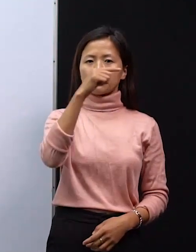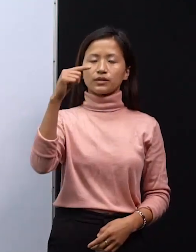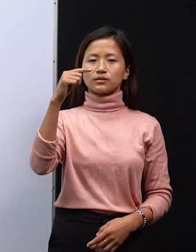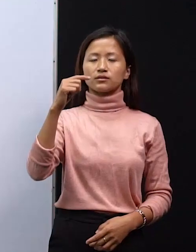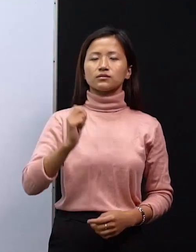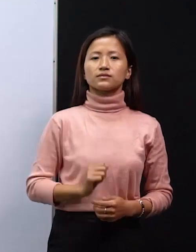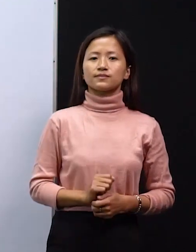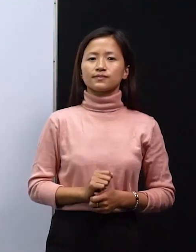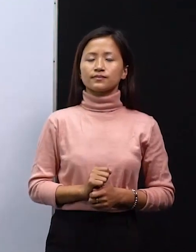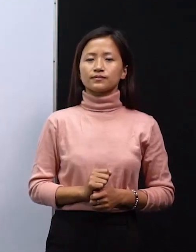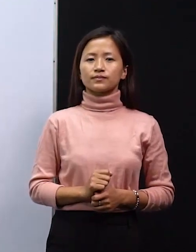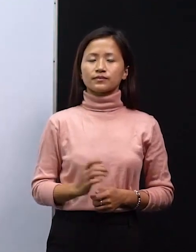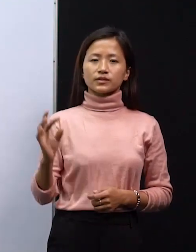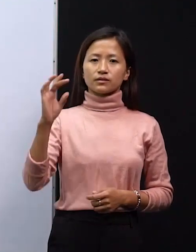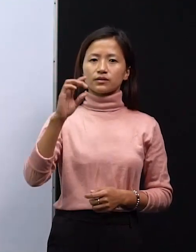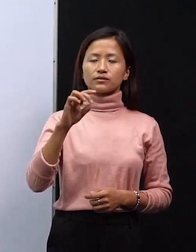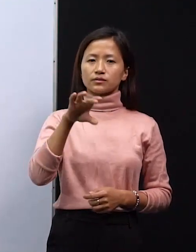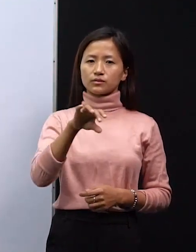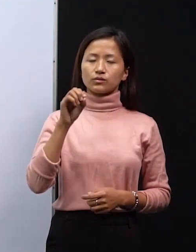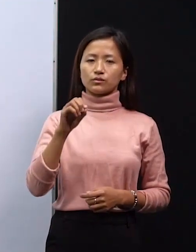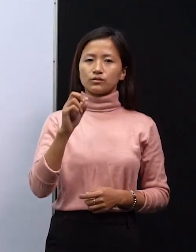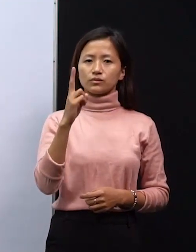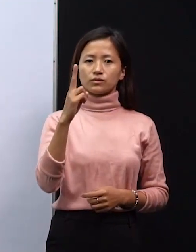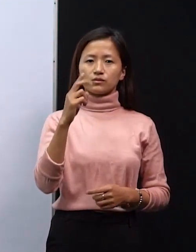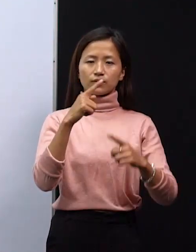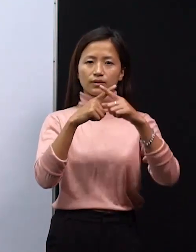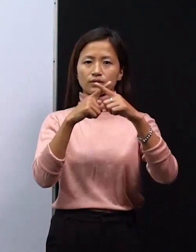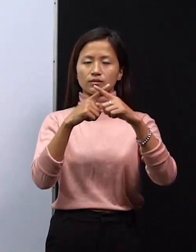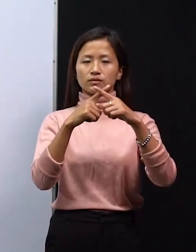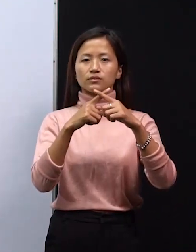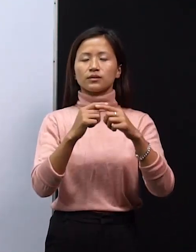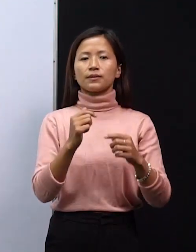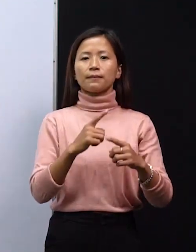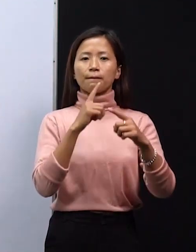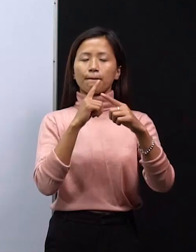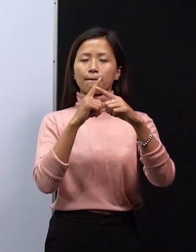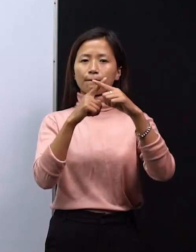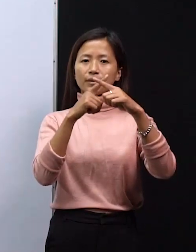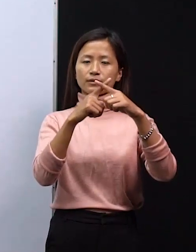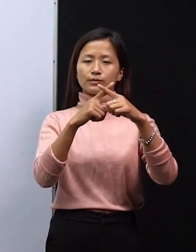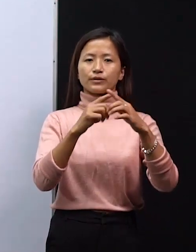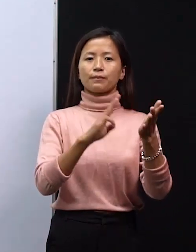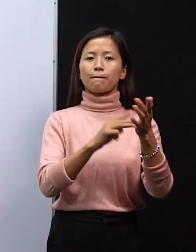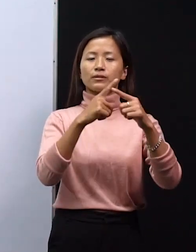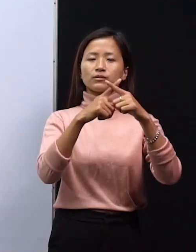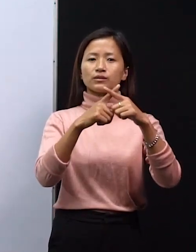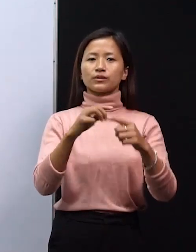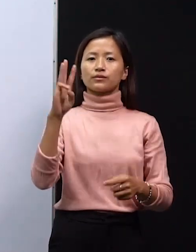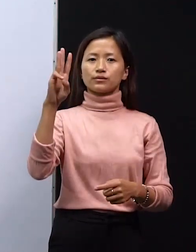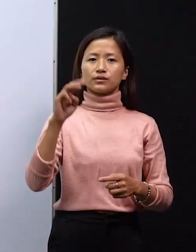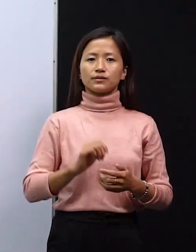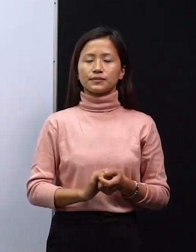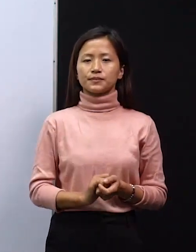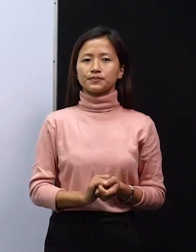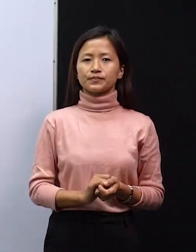put minus. Again, you have to take 2x and multiply with 3, so 2x